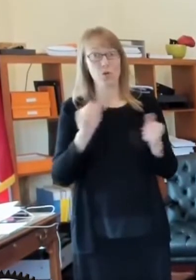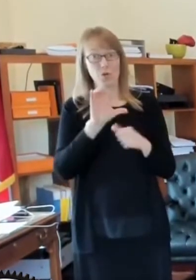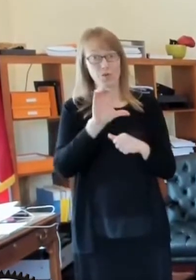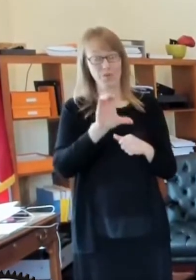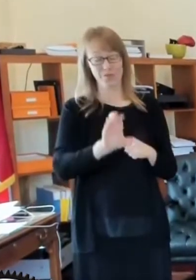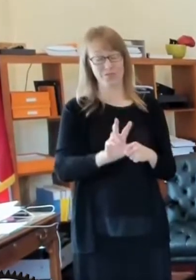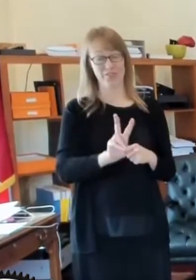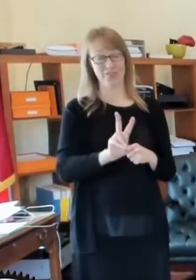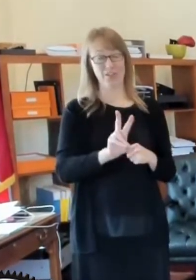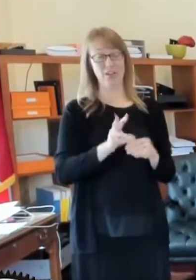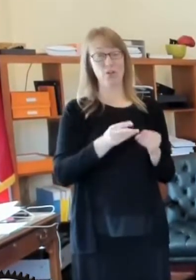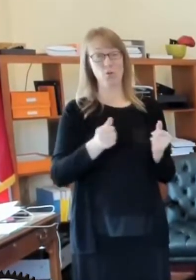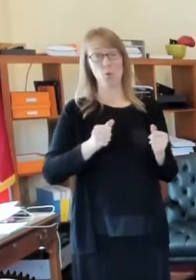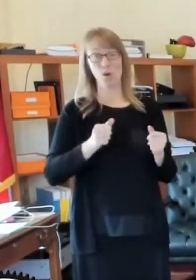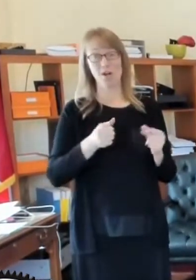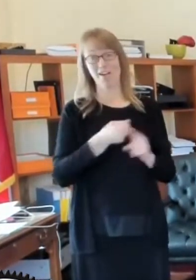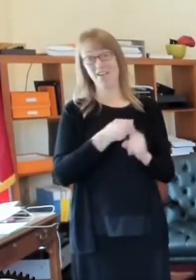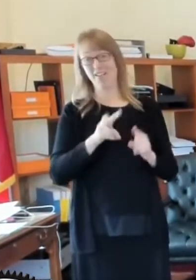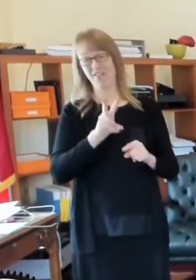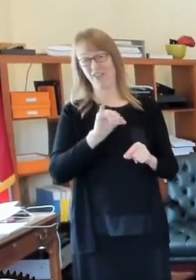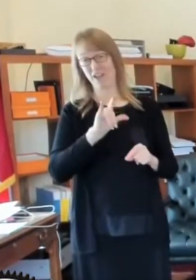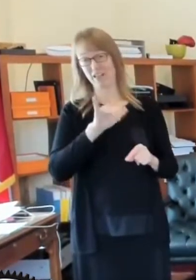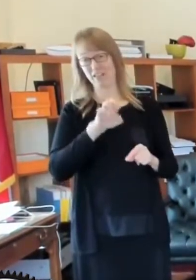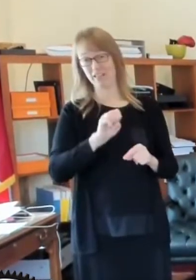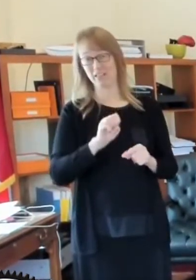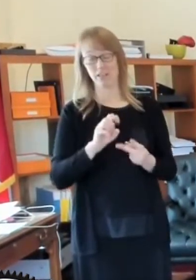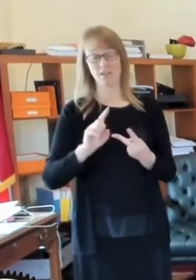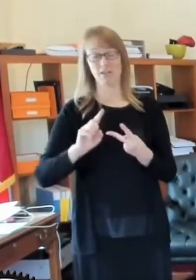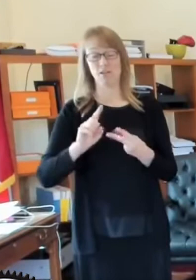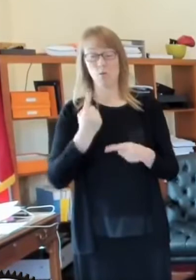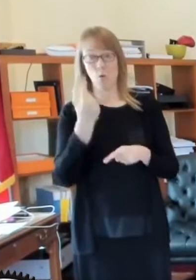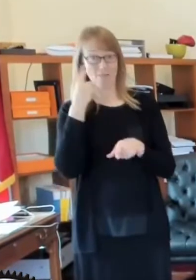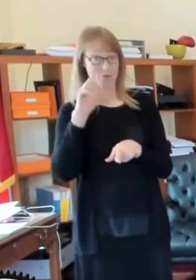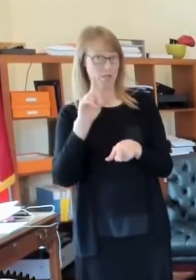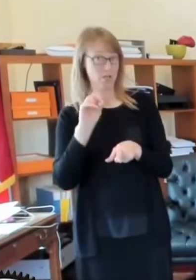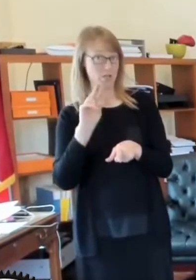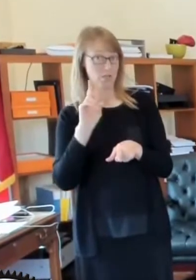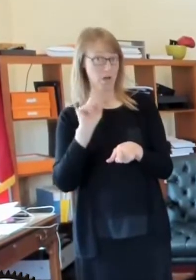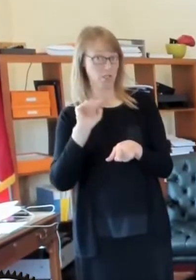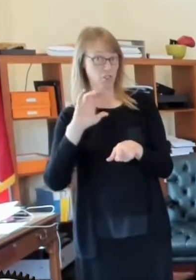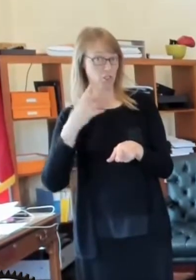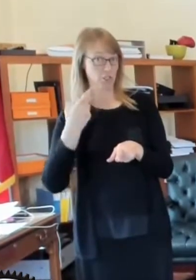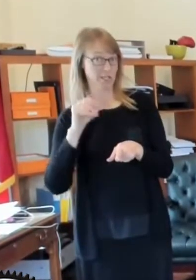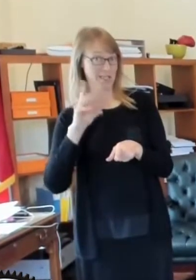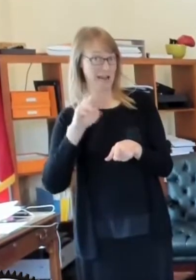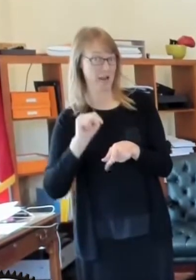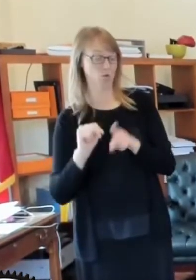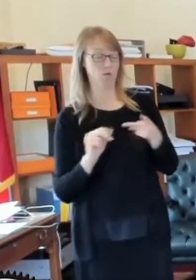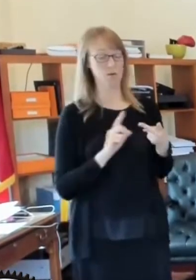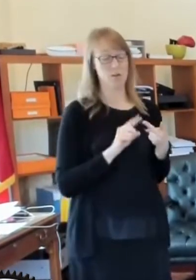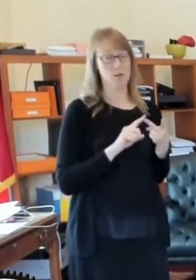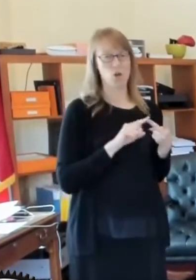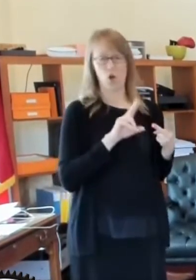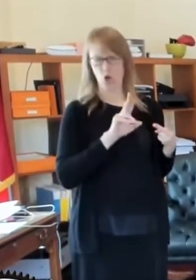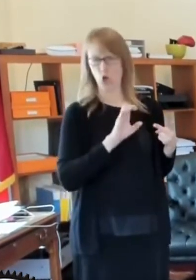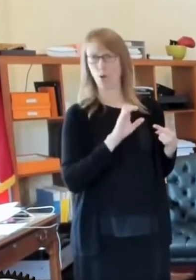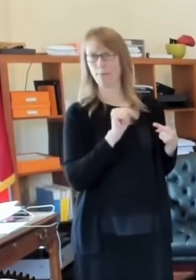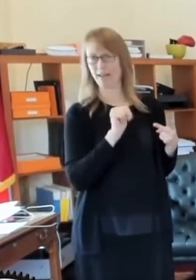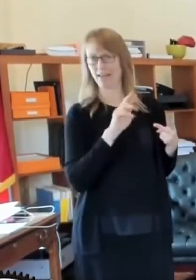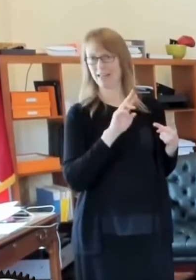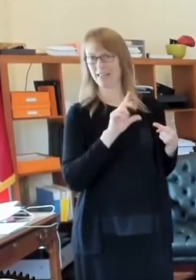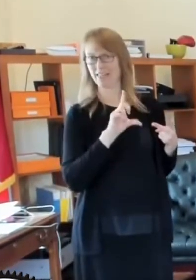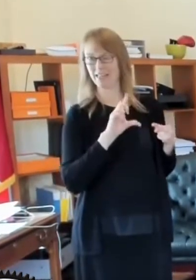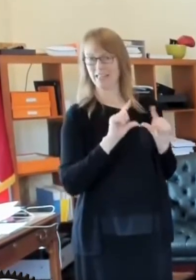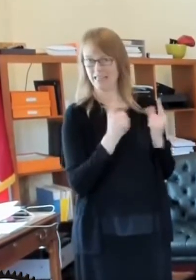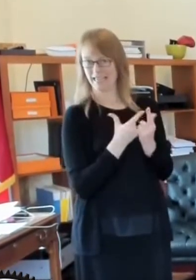the operator for Cure Violence in the Dutchtown neighborhood. And we approved the Urban League to be the operator of the Cure Violence model in the